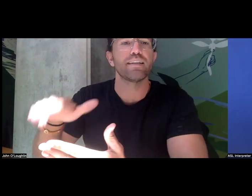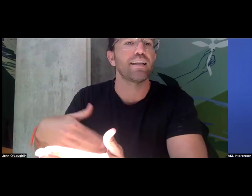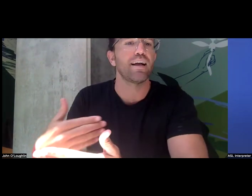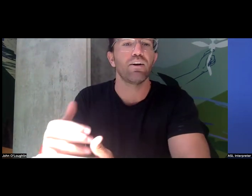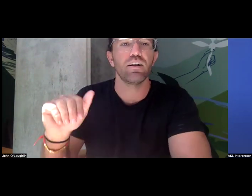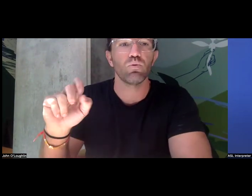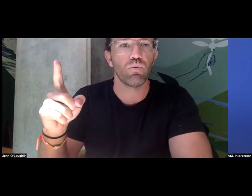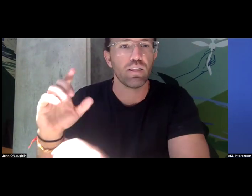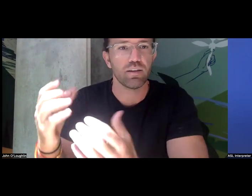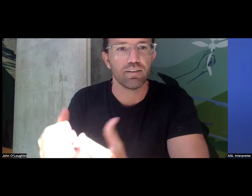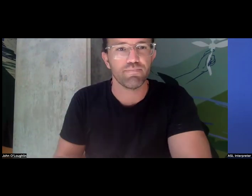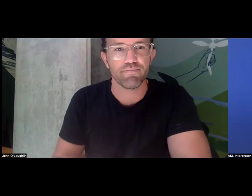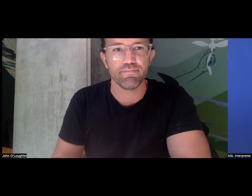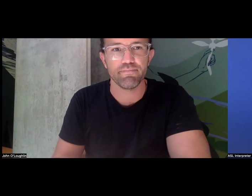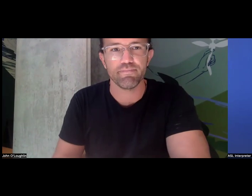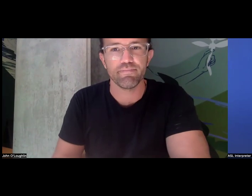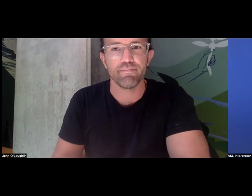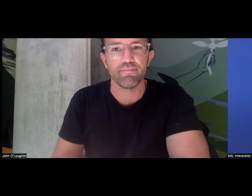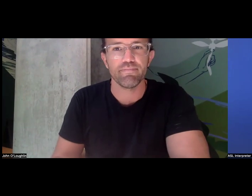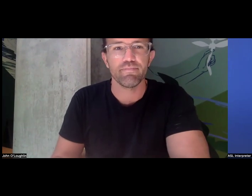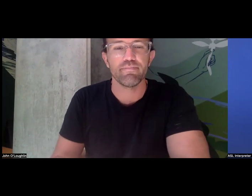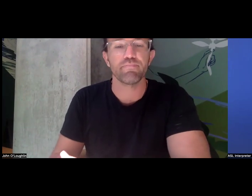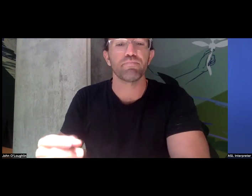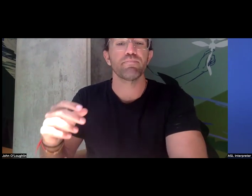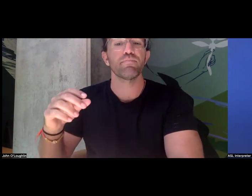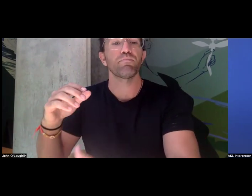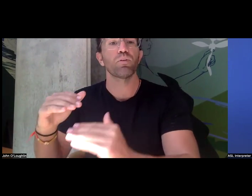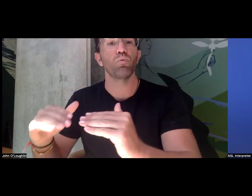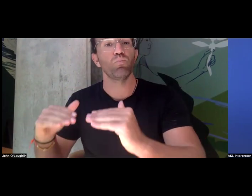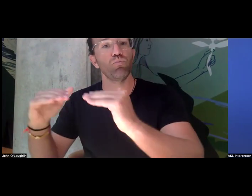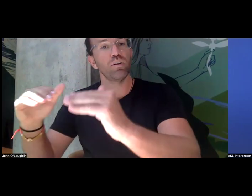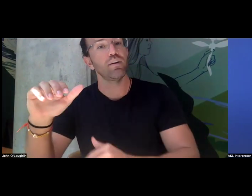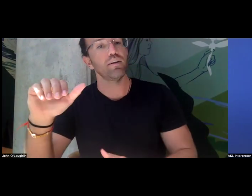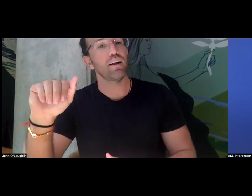at all for the entire ASL 1 course.